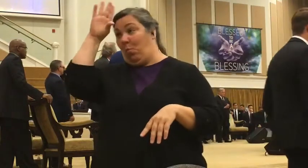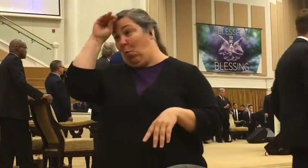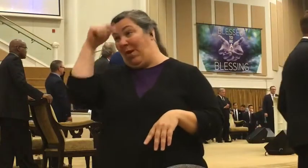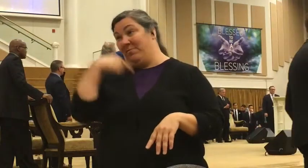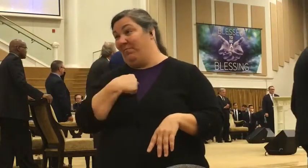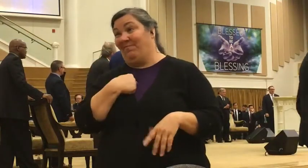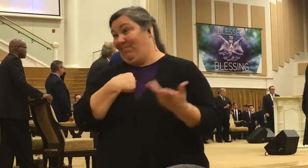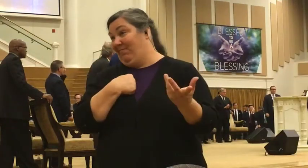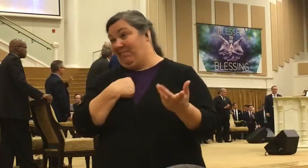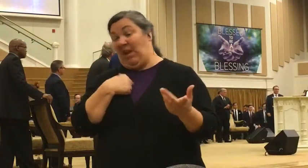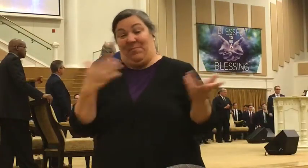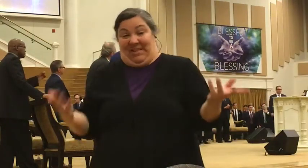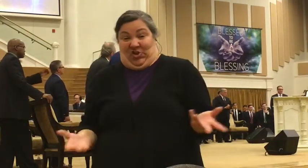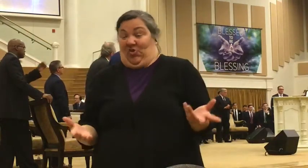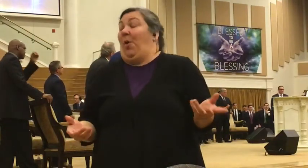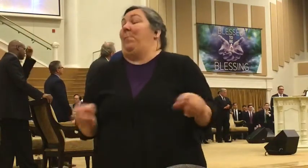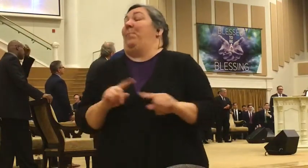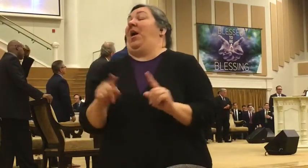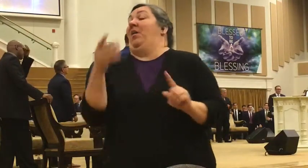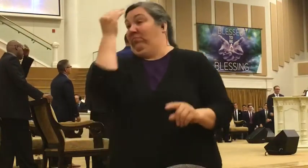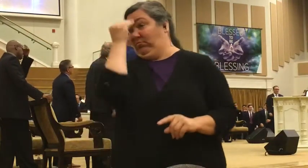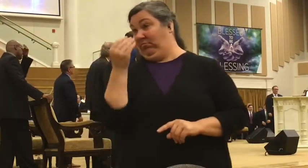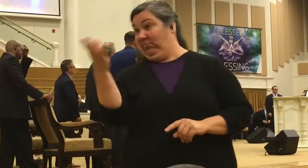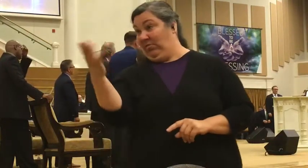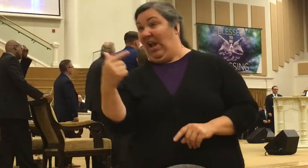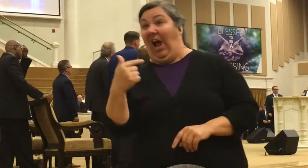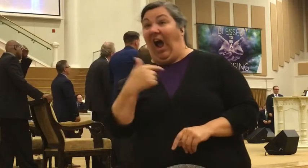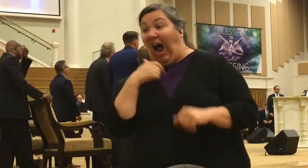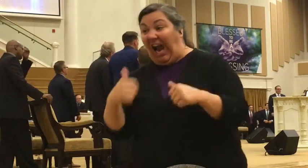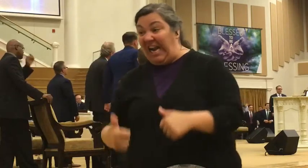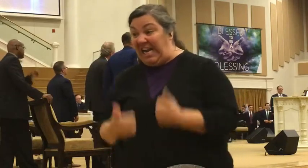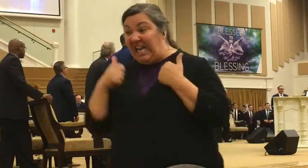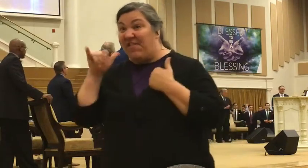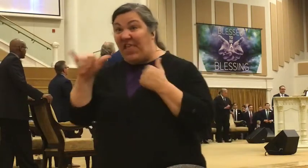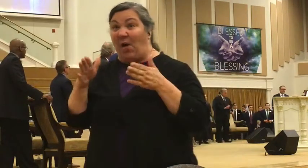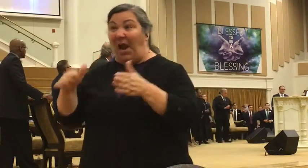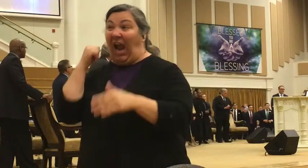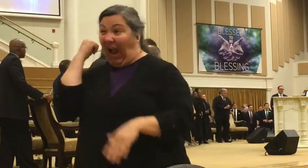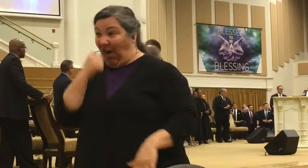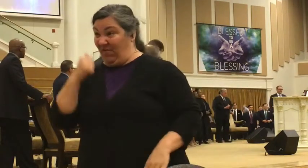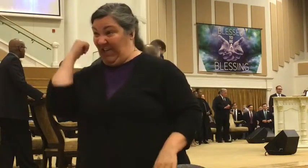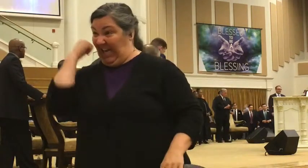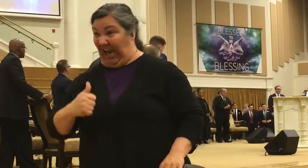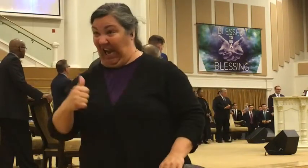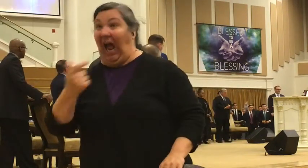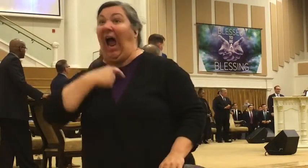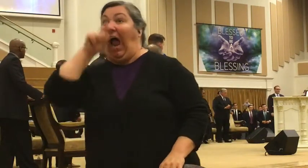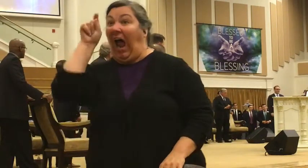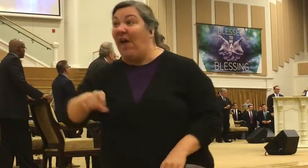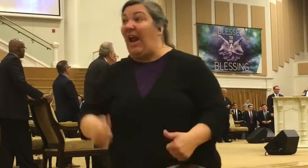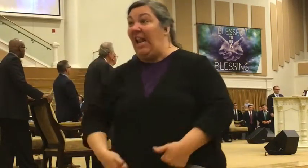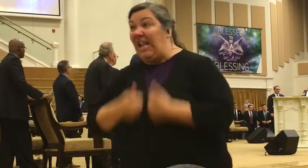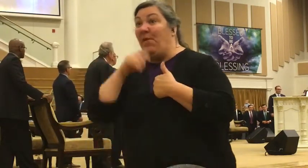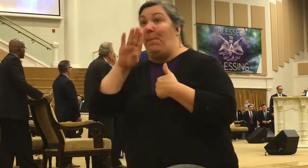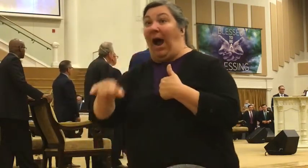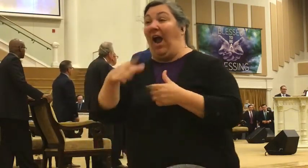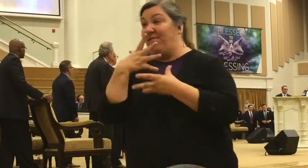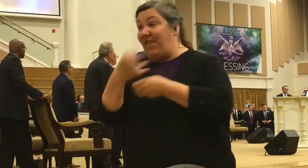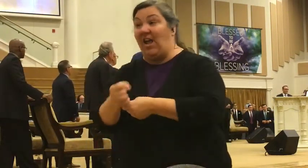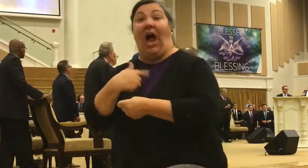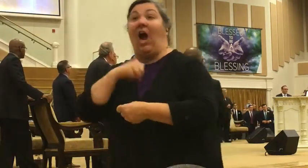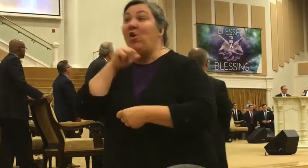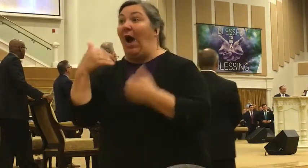It's just me. But I'm just going to tell you, I live this every day. I've got to live by faith. I don't have a fallback